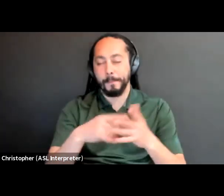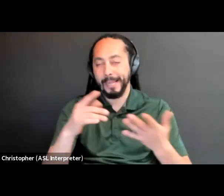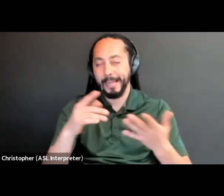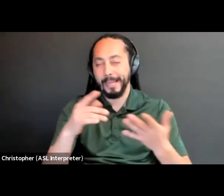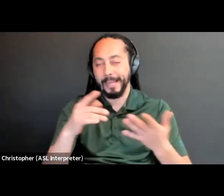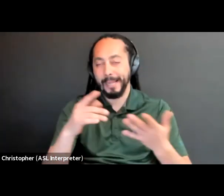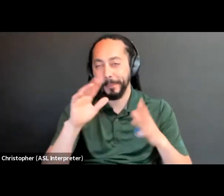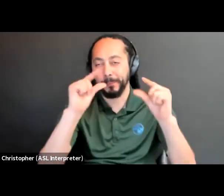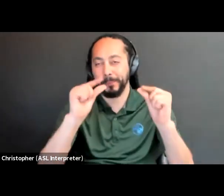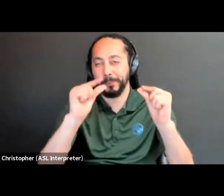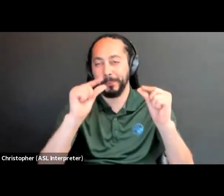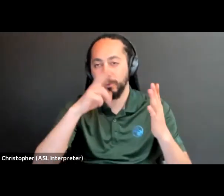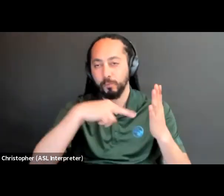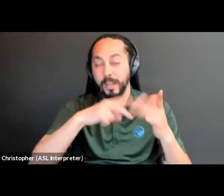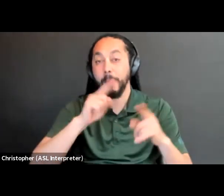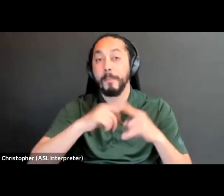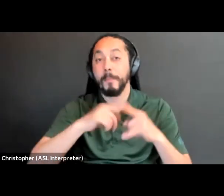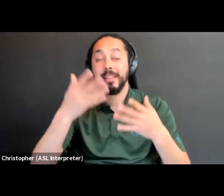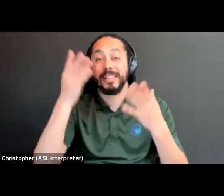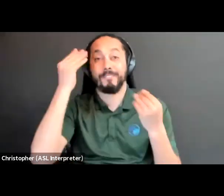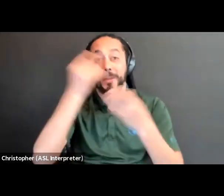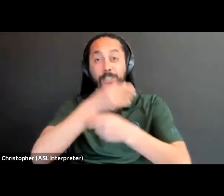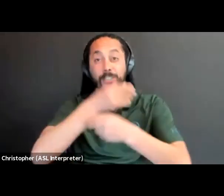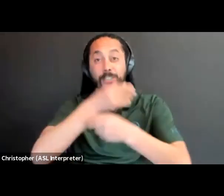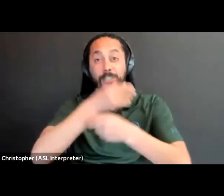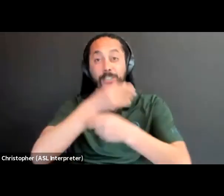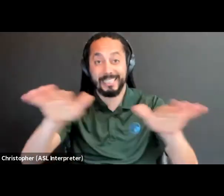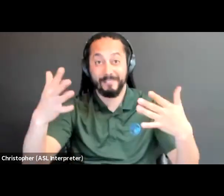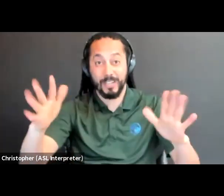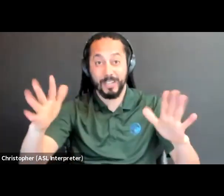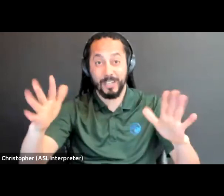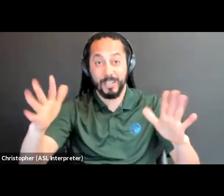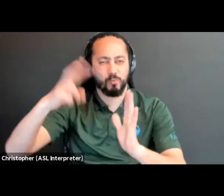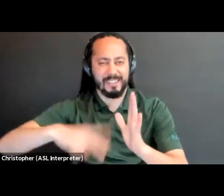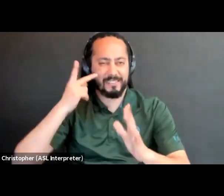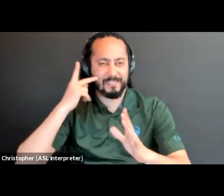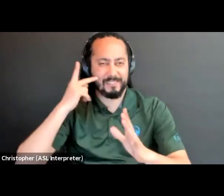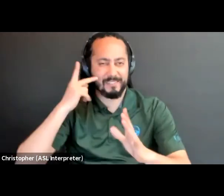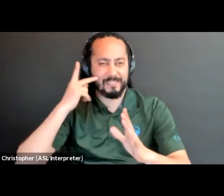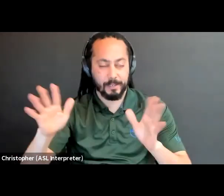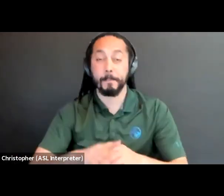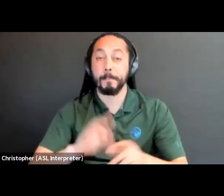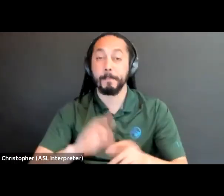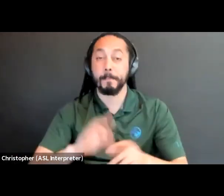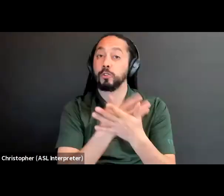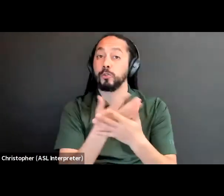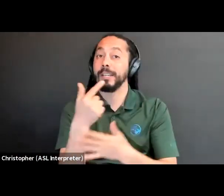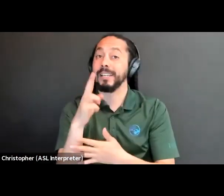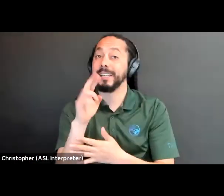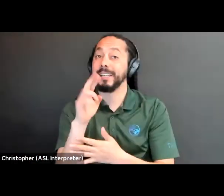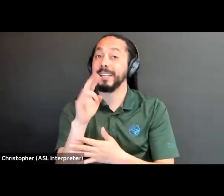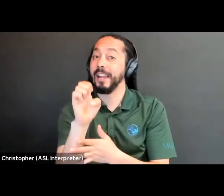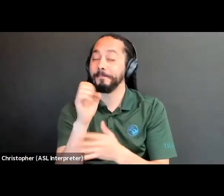today. This is the screening guide, and you'll see there are eight